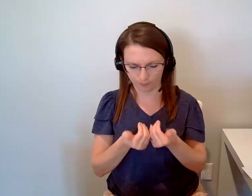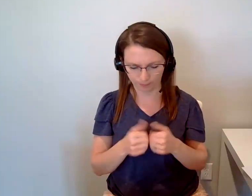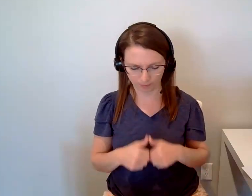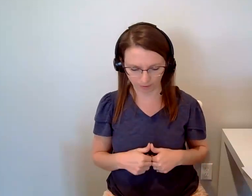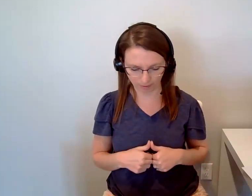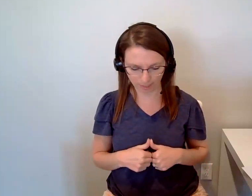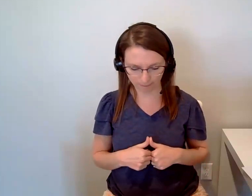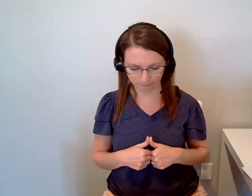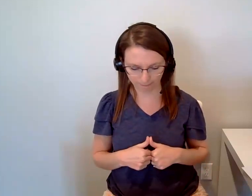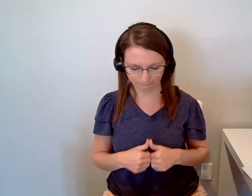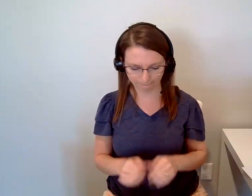All right.